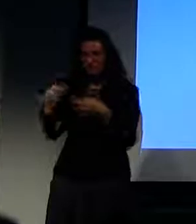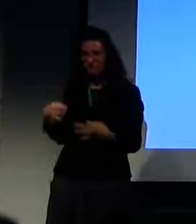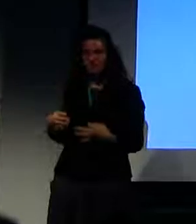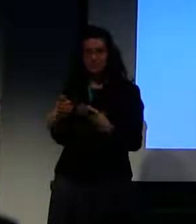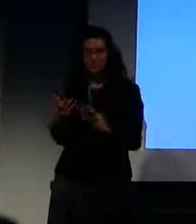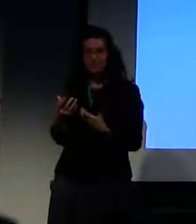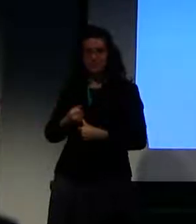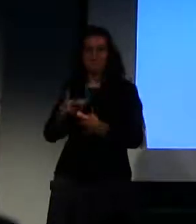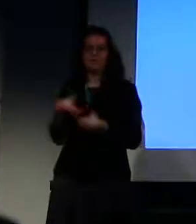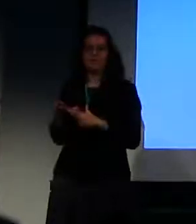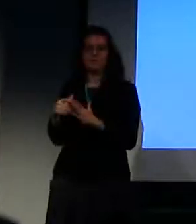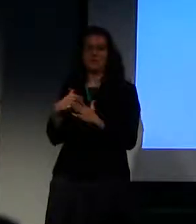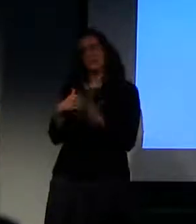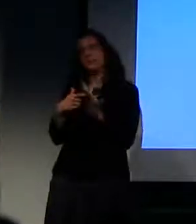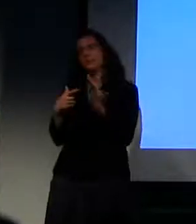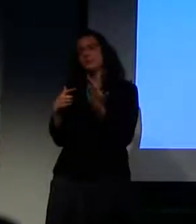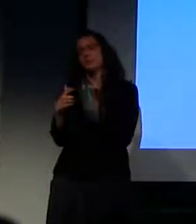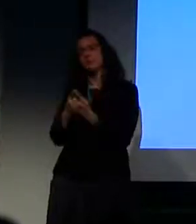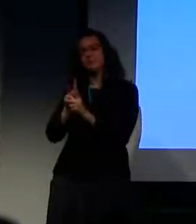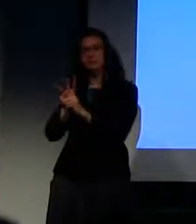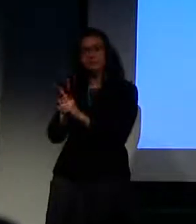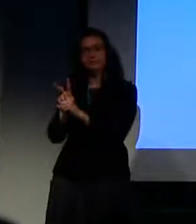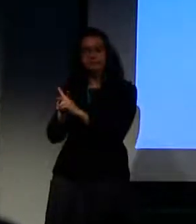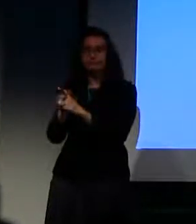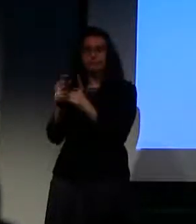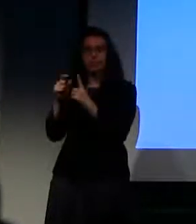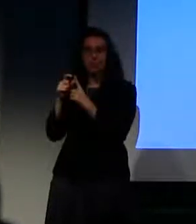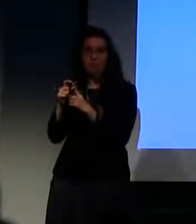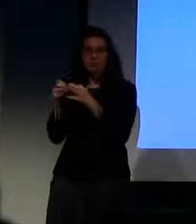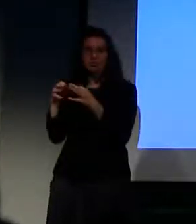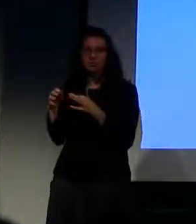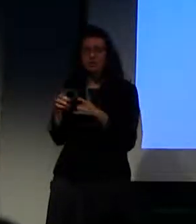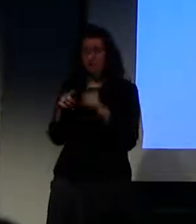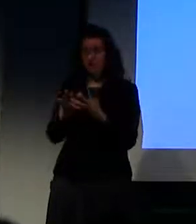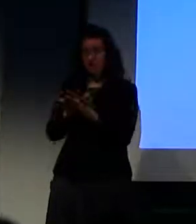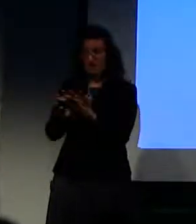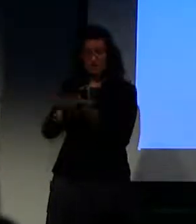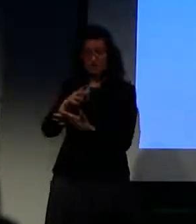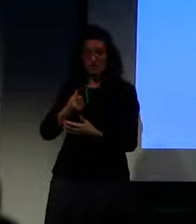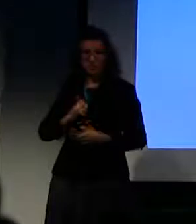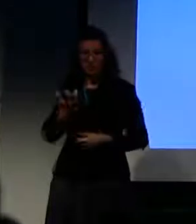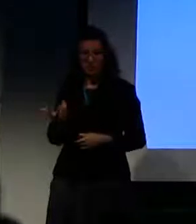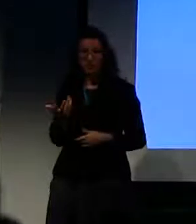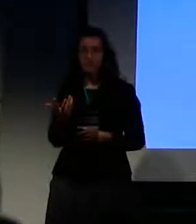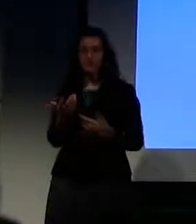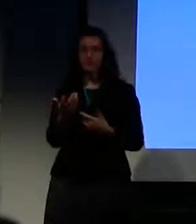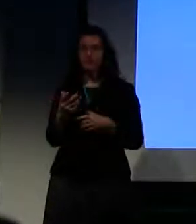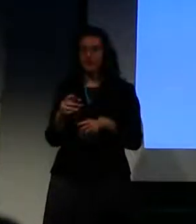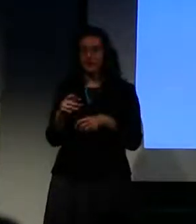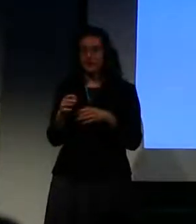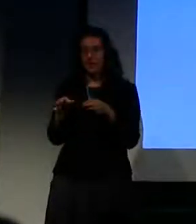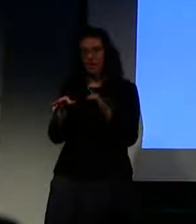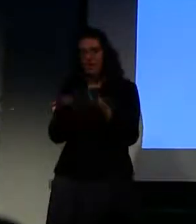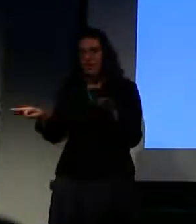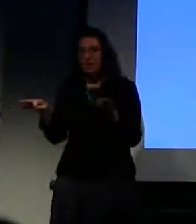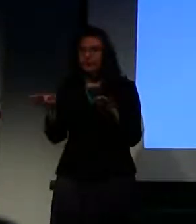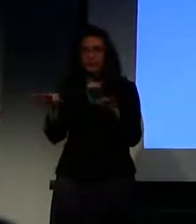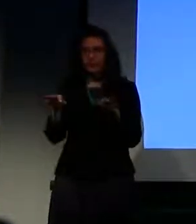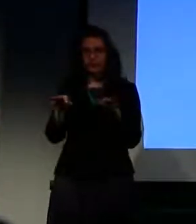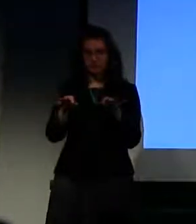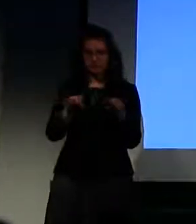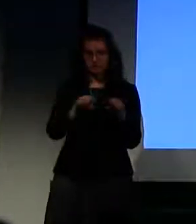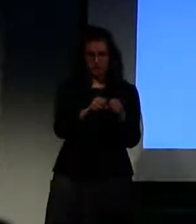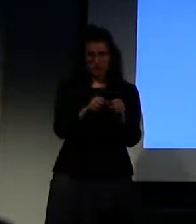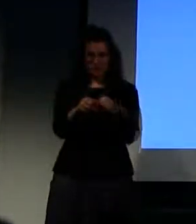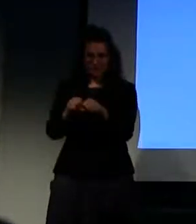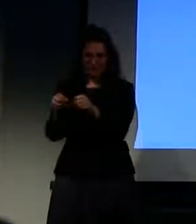But this sort of abstract poetry, this sort of broken up language,